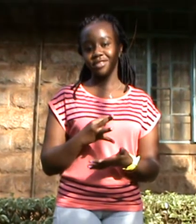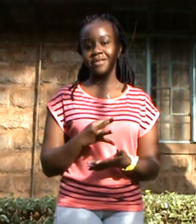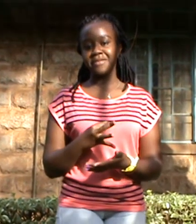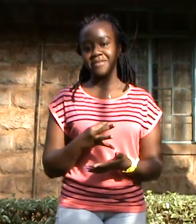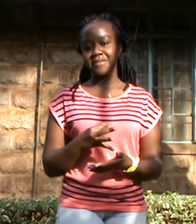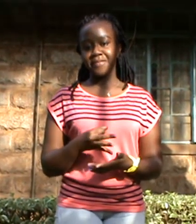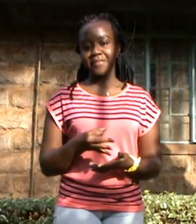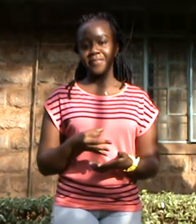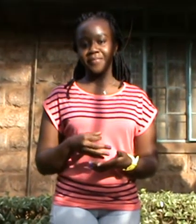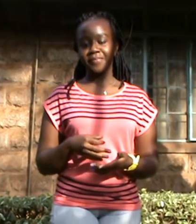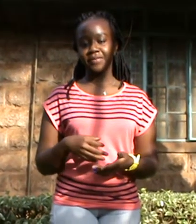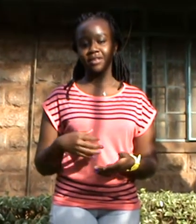Commerce industry charge fee